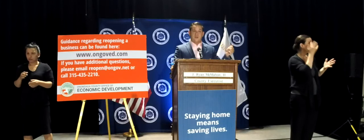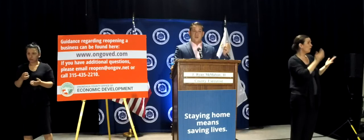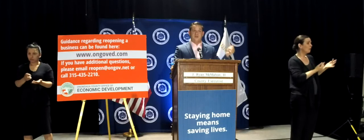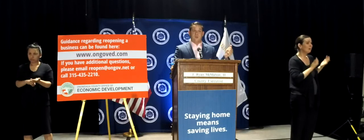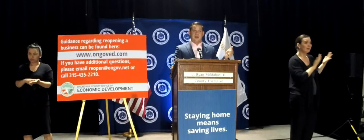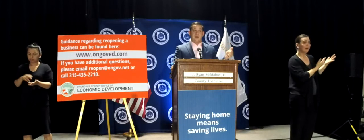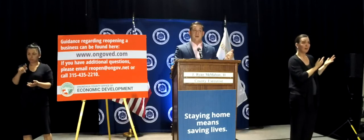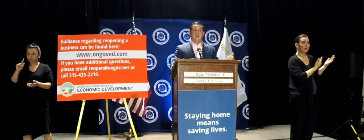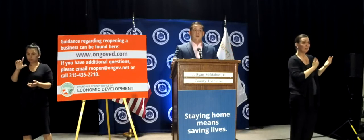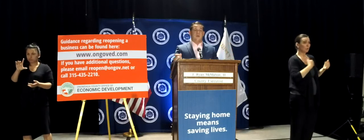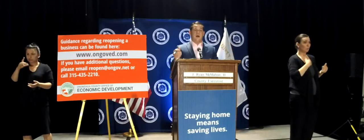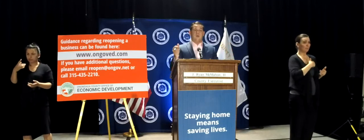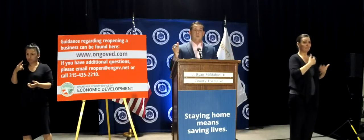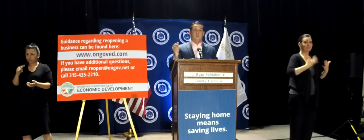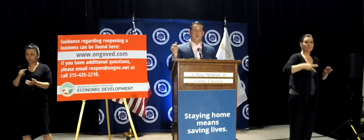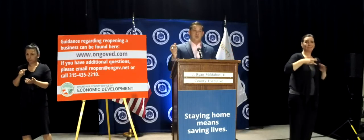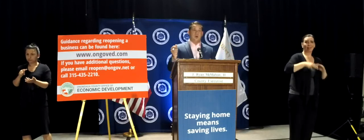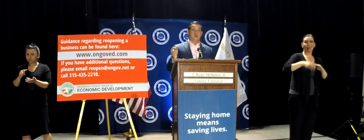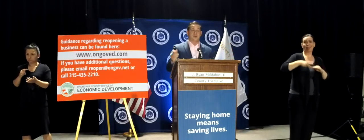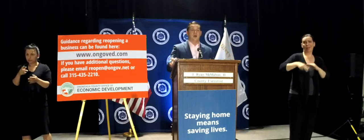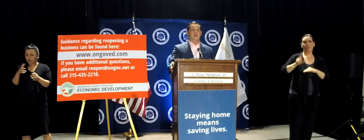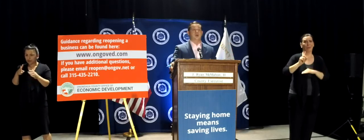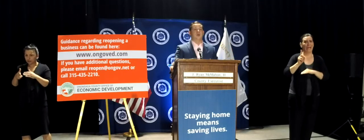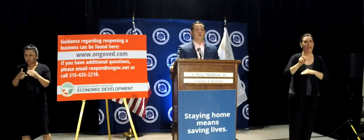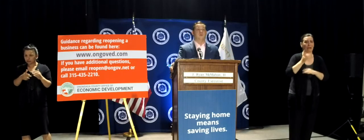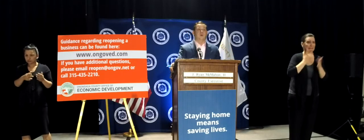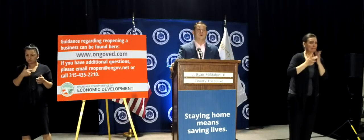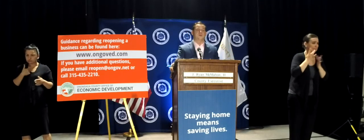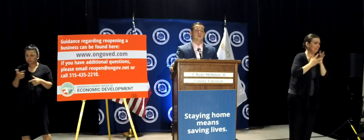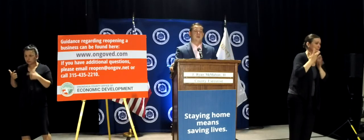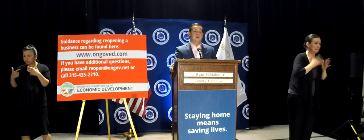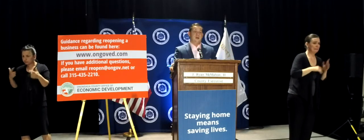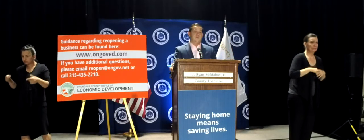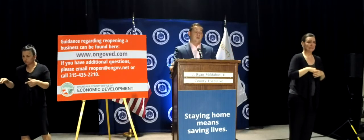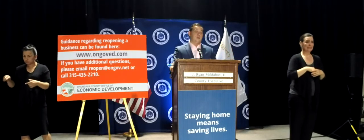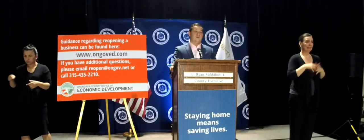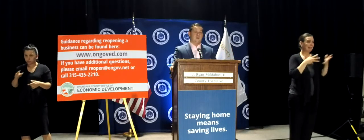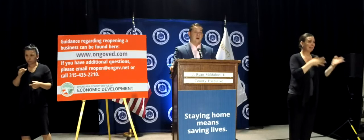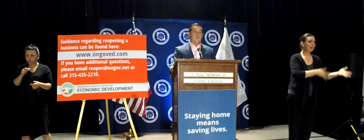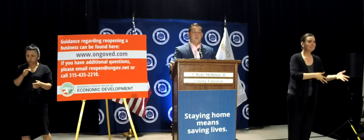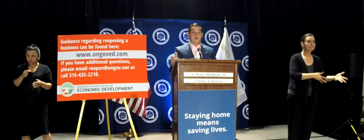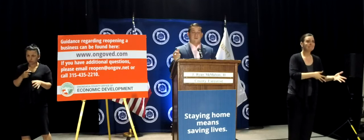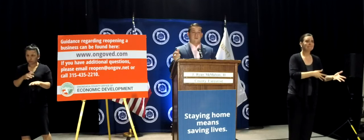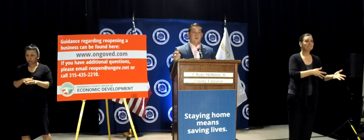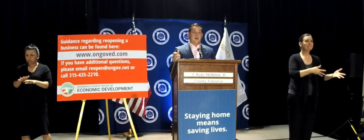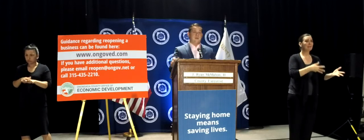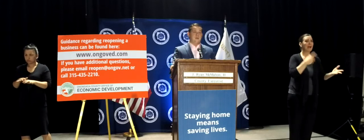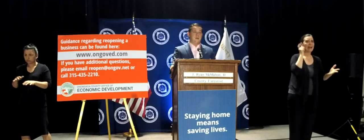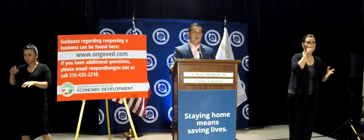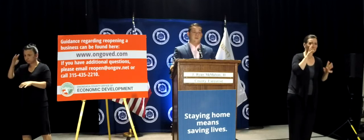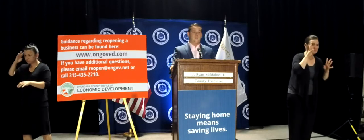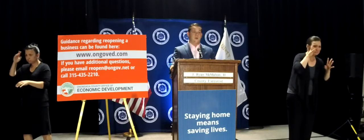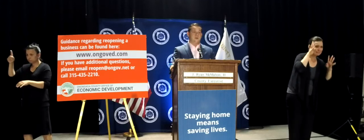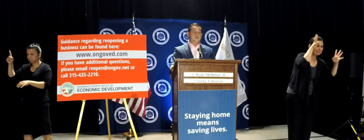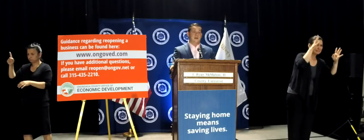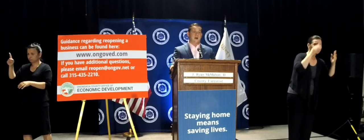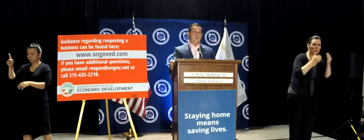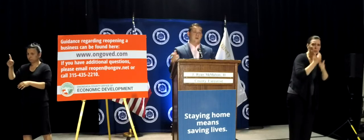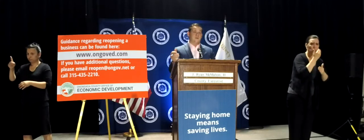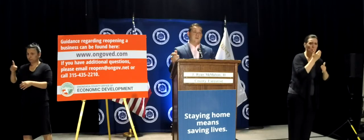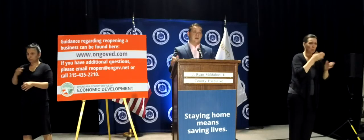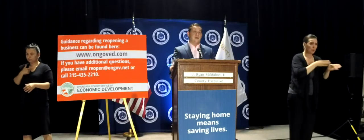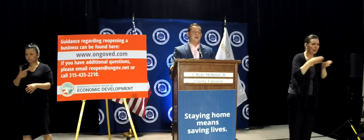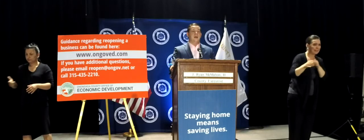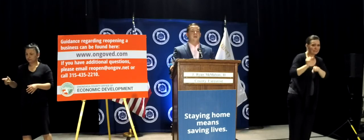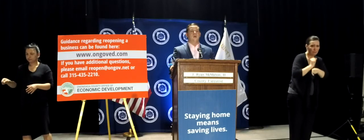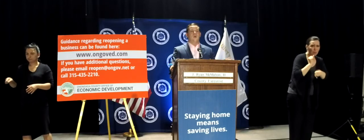already done the things we can without restructuring our entire workforce. And if we don't get federal help, we're going to have to do that. And then if we don't get state help, we're